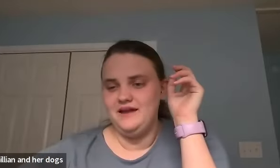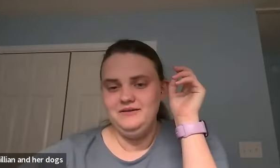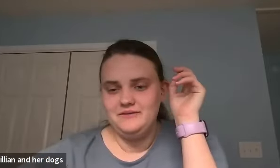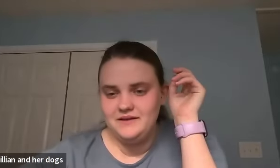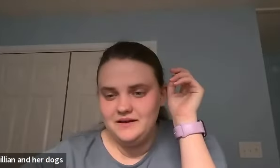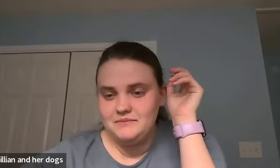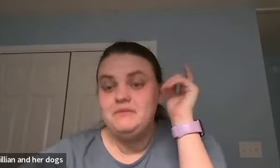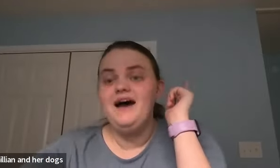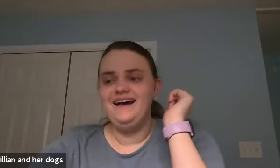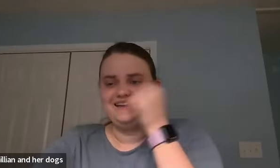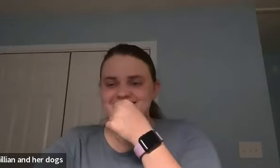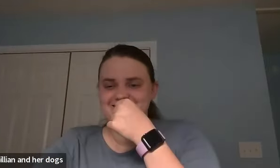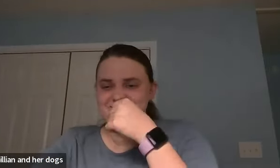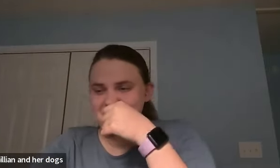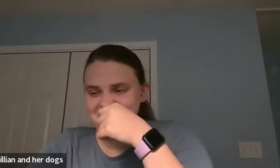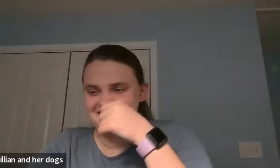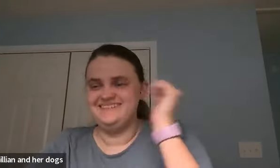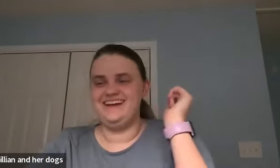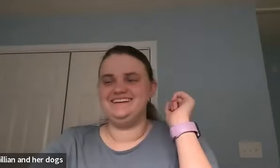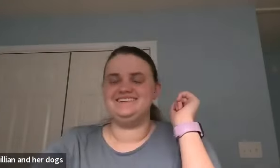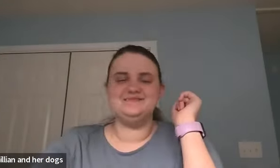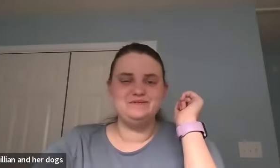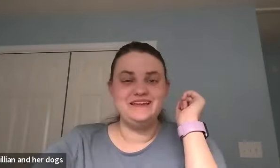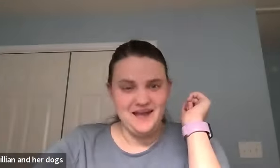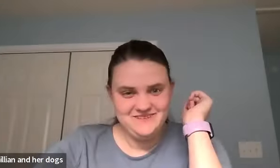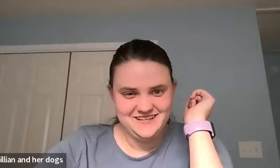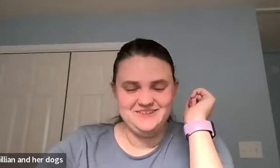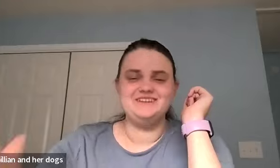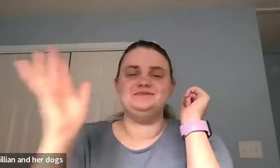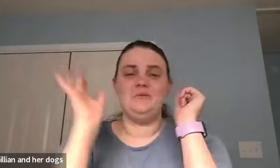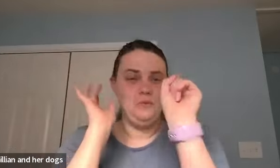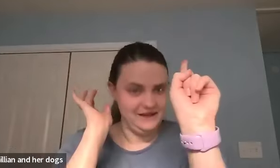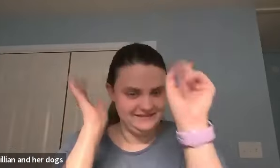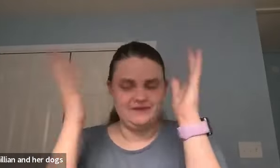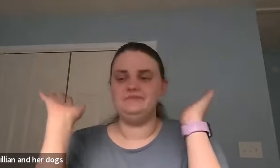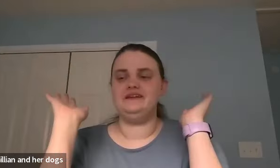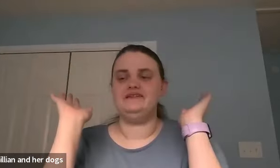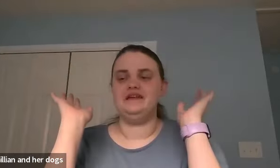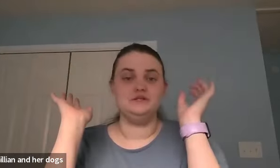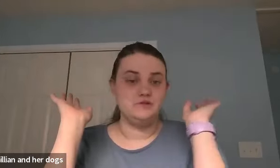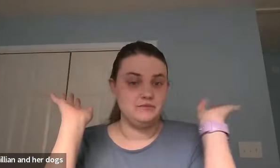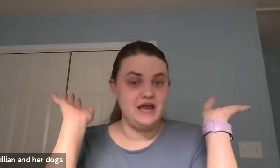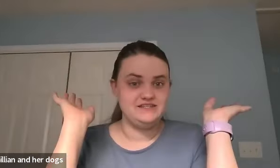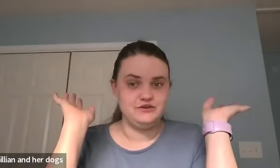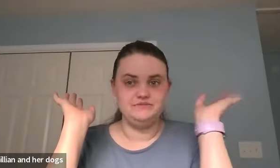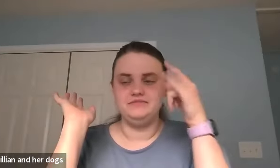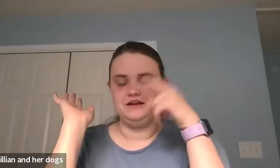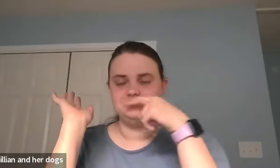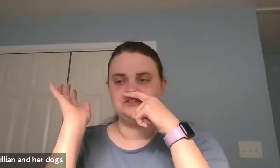Okay. Pie. Perfect. Okay. Because I was about to be like, I'm going to give you guys one, and that would have been it. And it was going to be ice cream. And I'll still share that